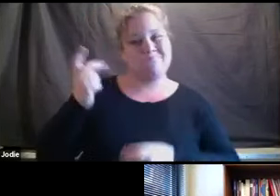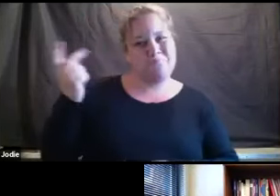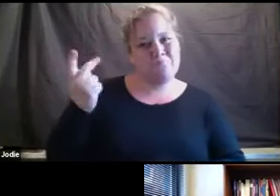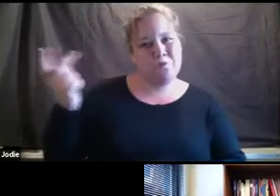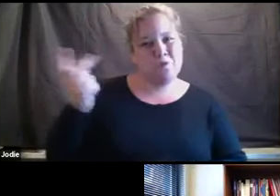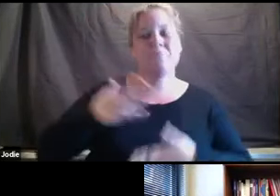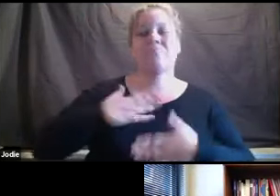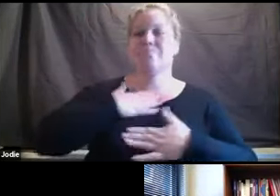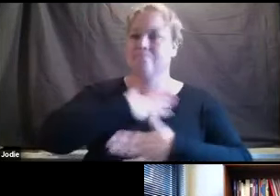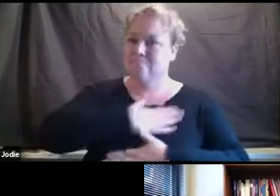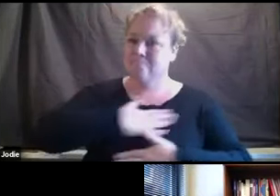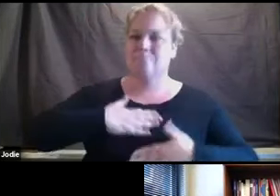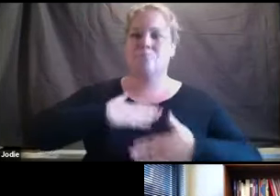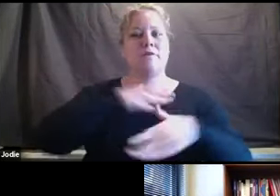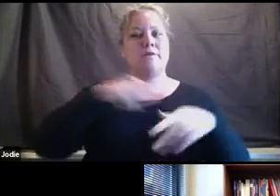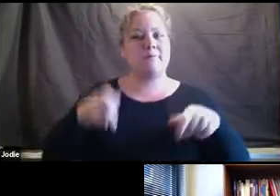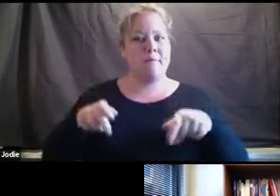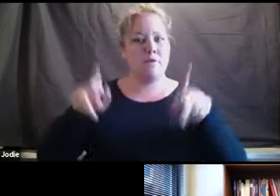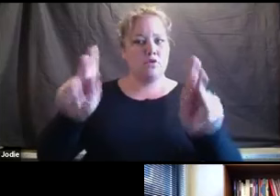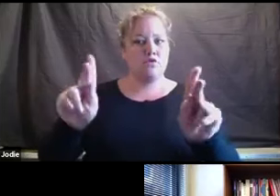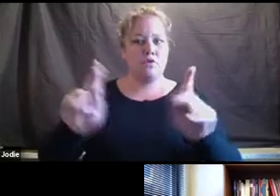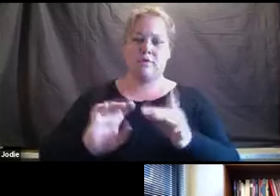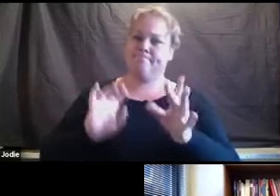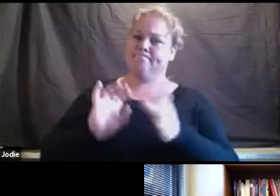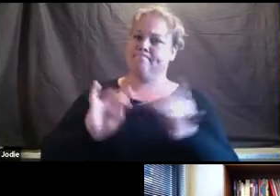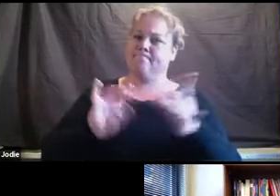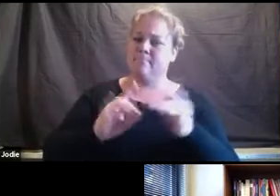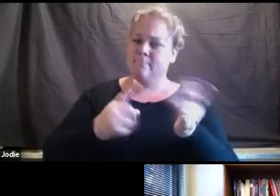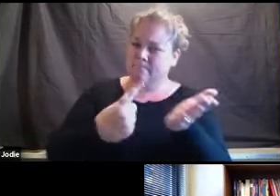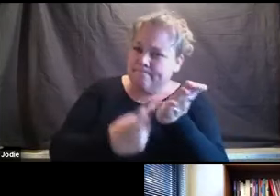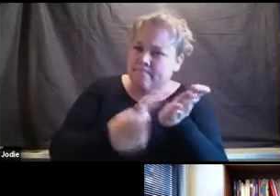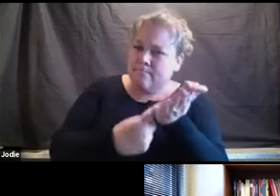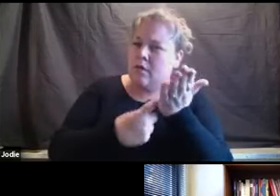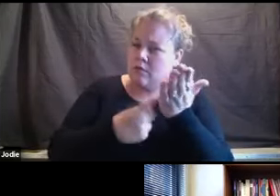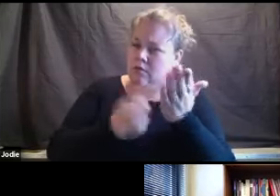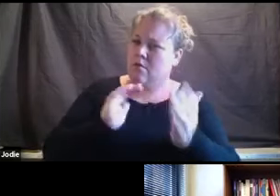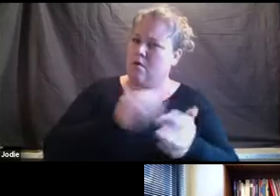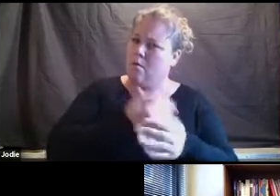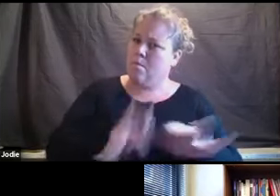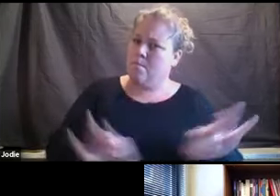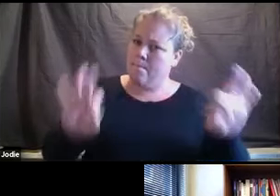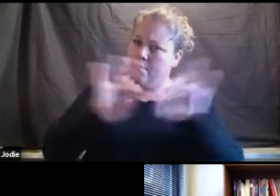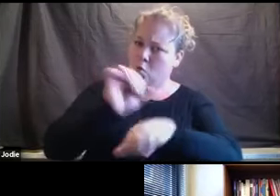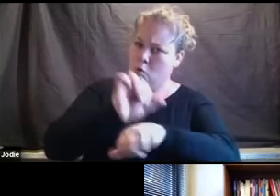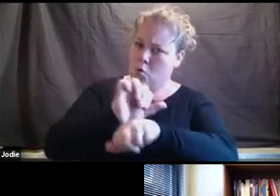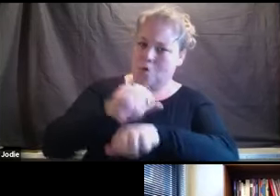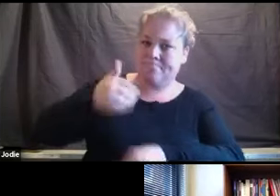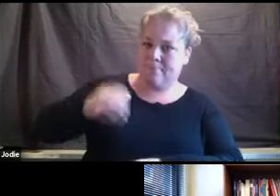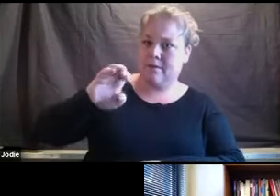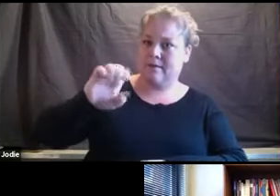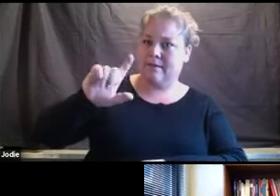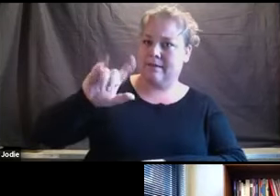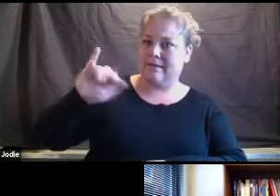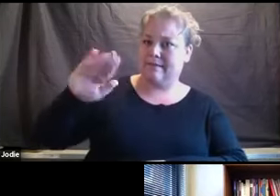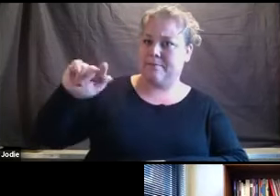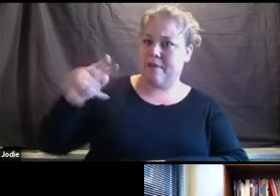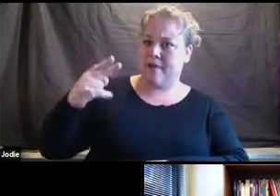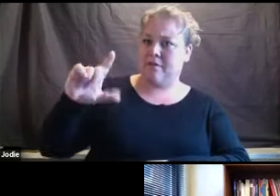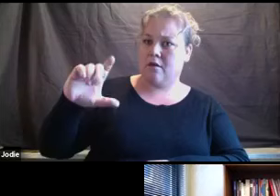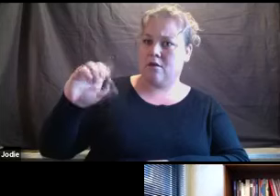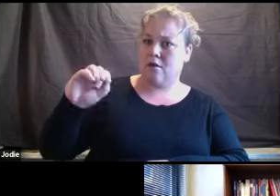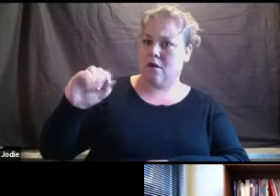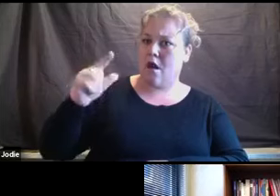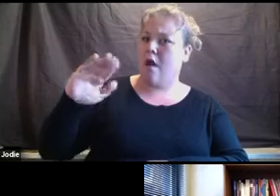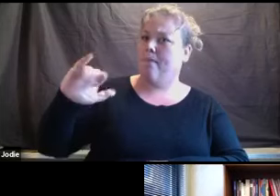the opportunity to discuss what we think is very important work. So again, my name is Elizabeth Cogbill from Gundersen Health System. I'm an